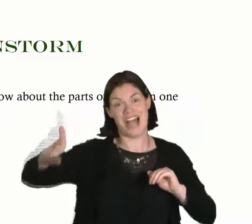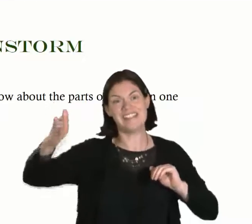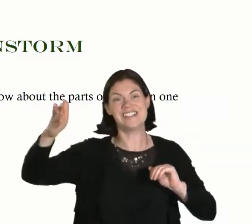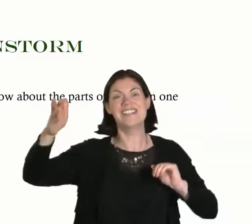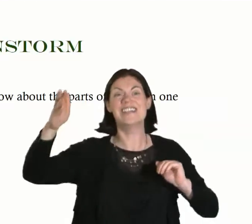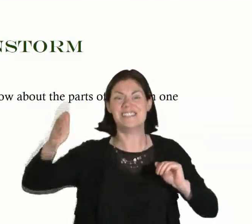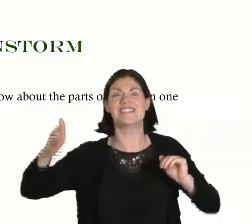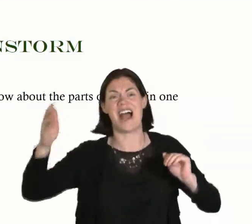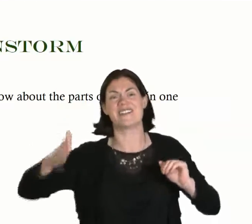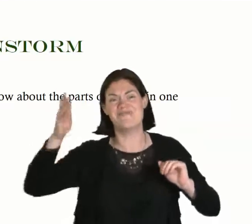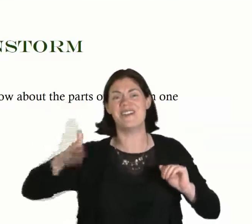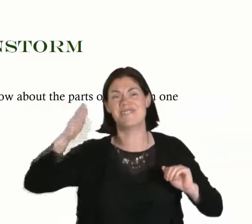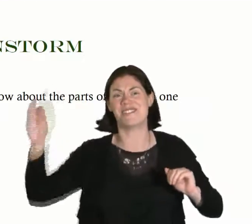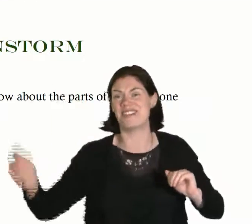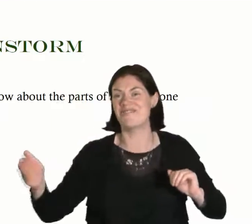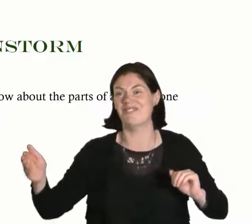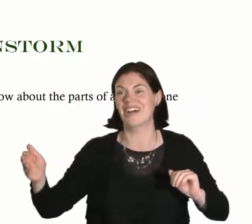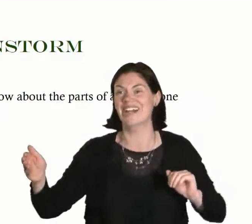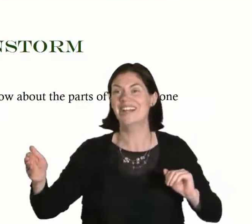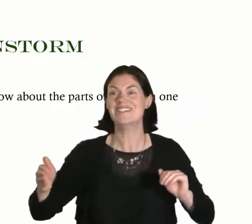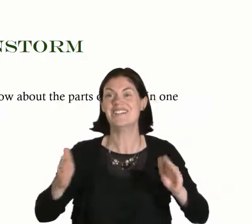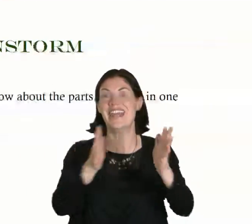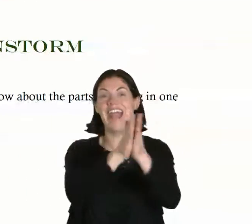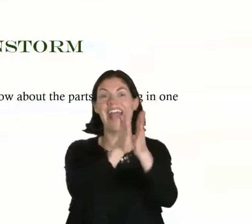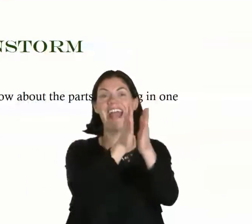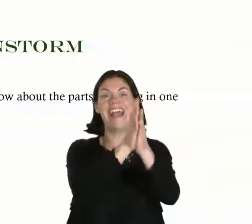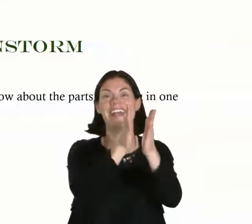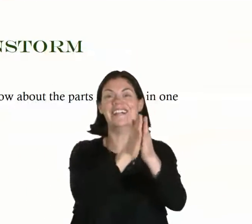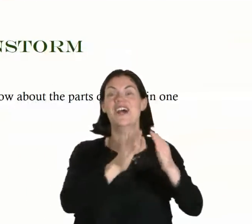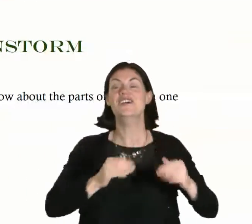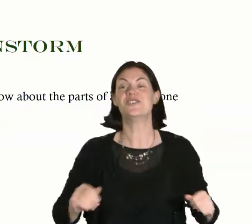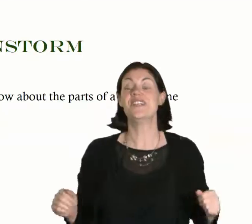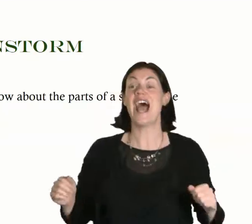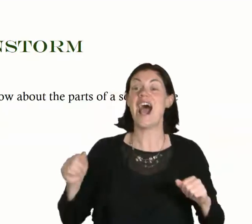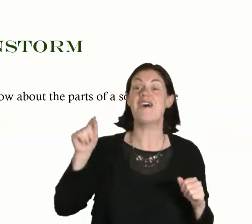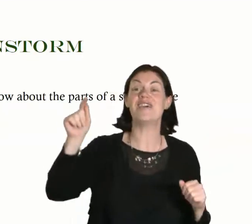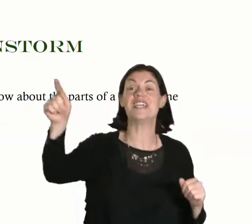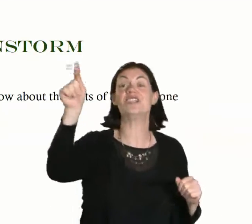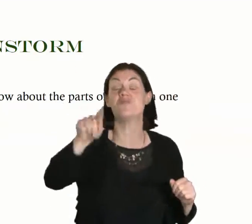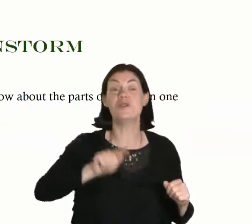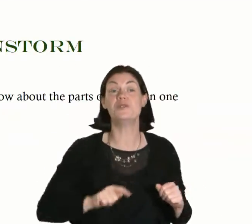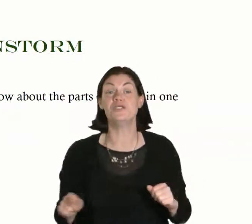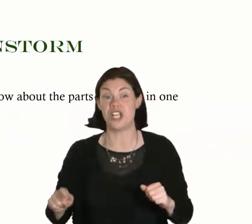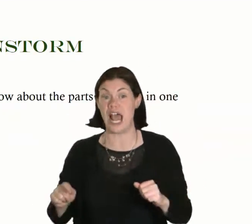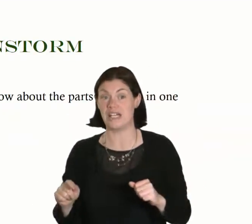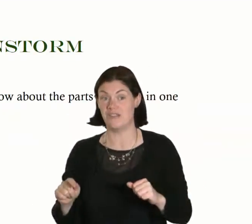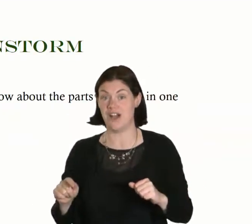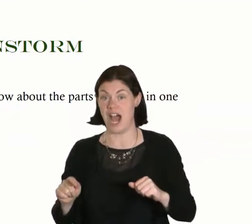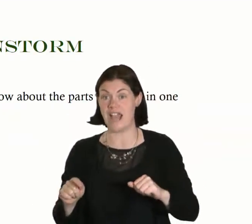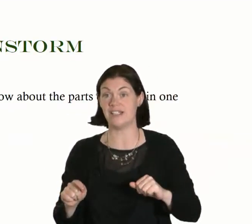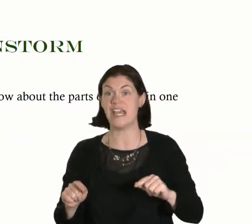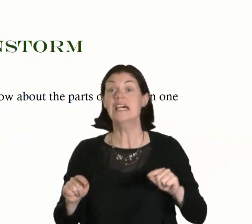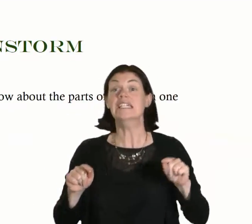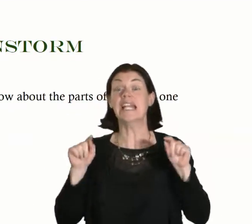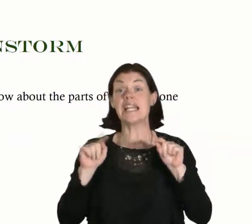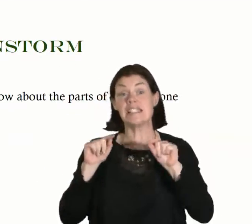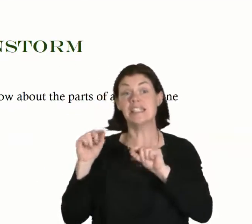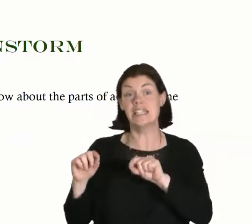private chats is exactly what I was looking for. So yay. So now into the room chat, you